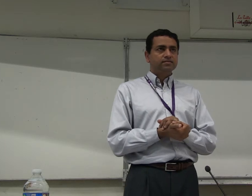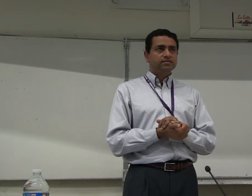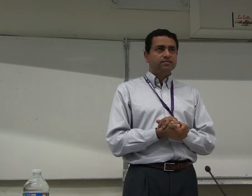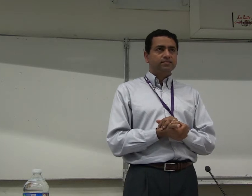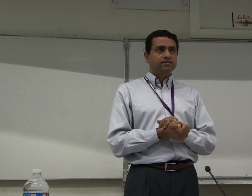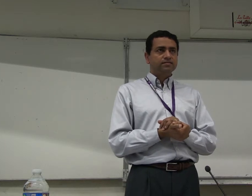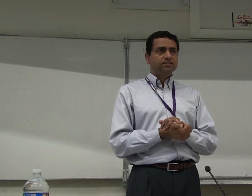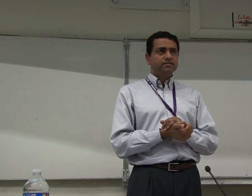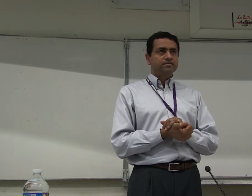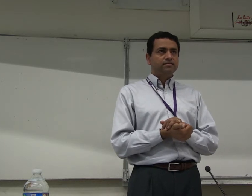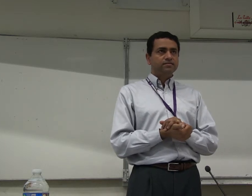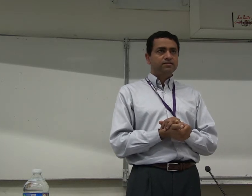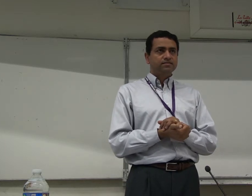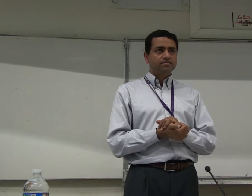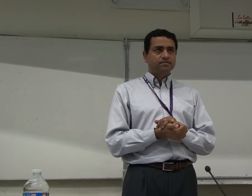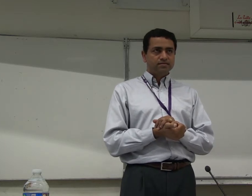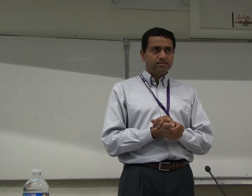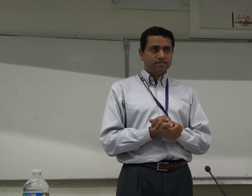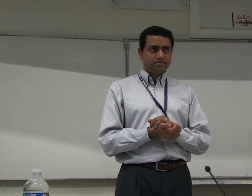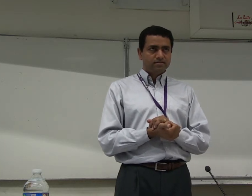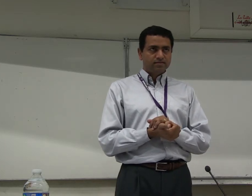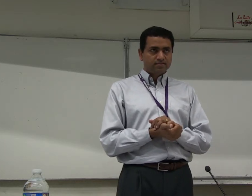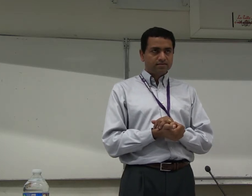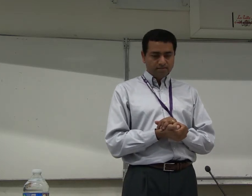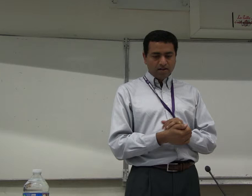captions or the tactile captions. How helpful were they?